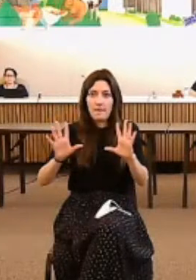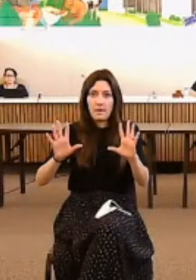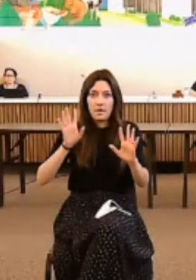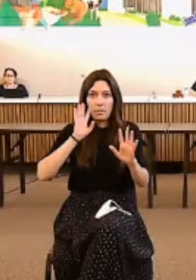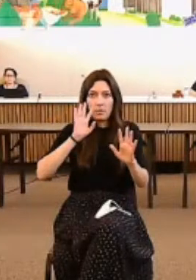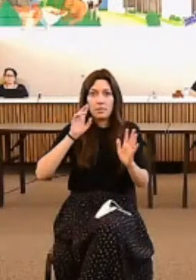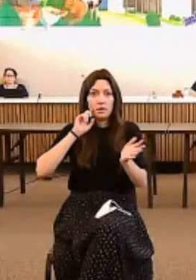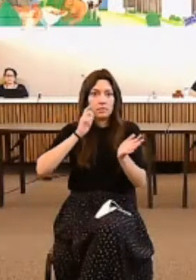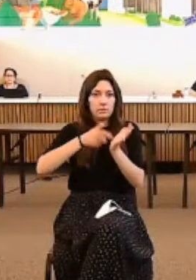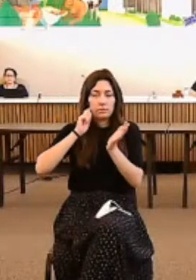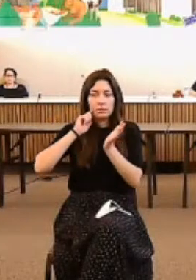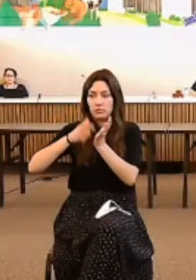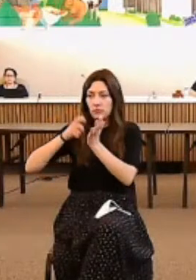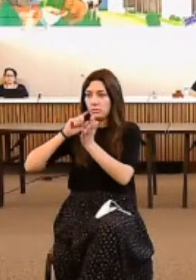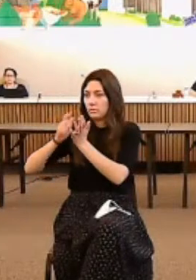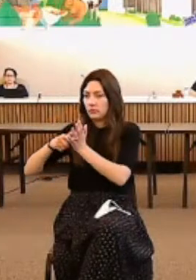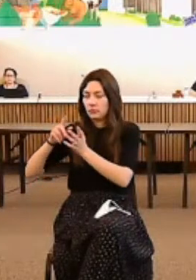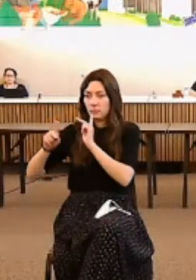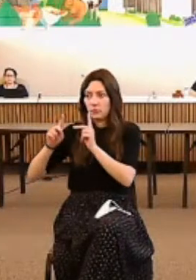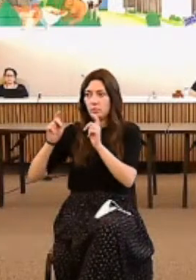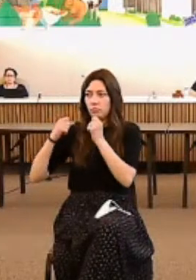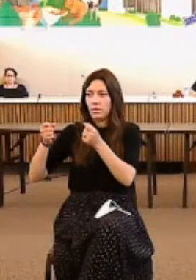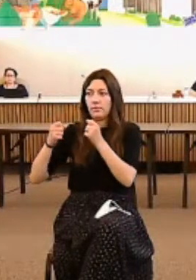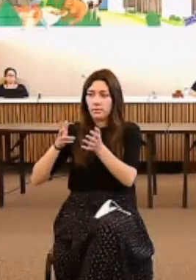by everyone that drives down Middle Road.